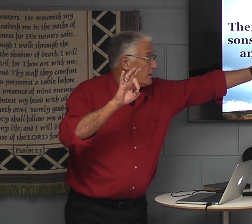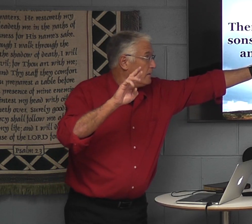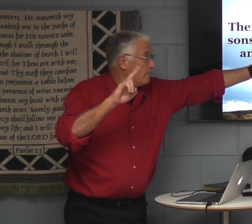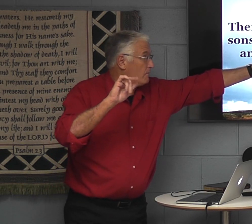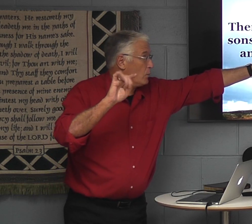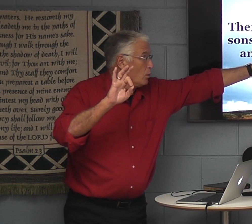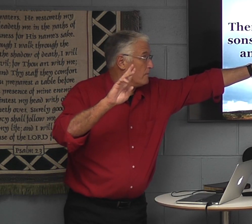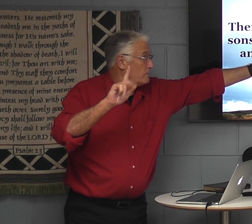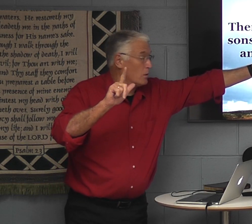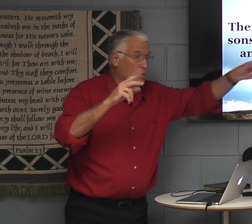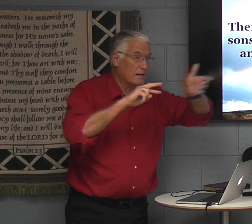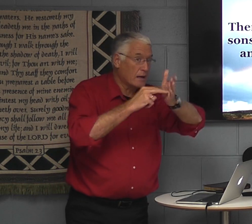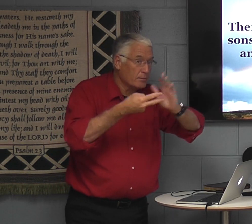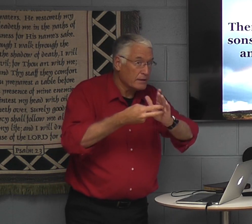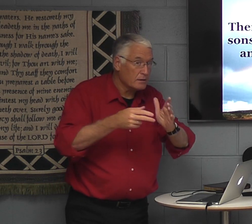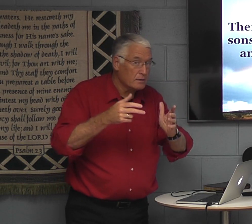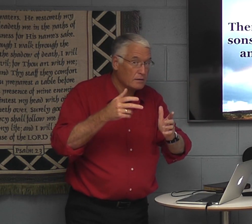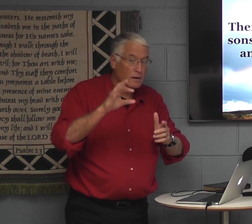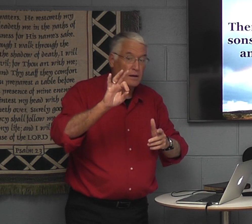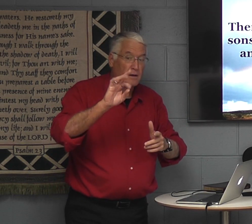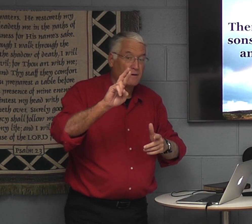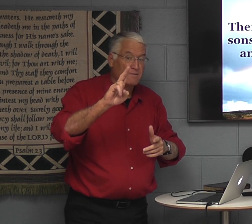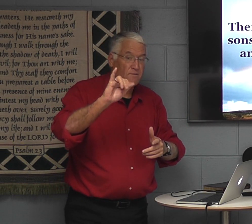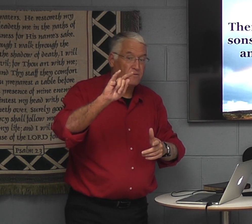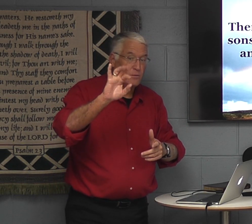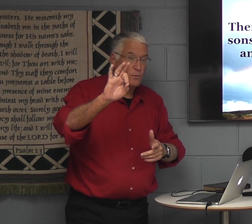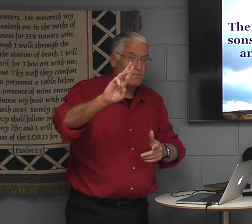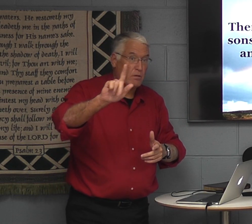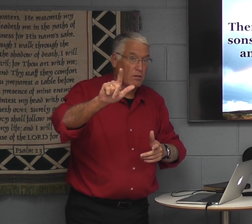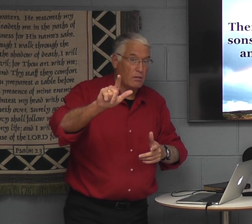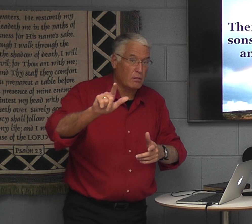be fruitful. What does that mean? Fruitful.